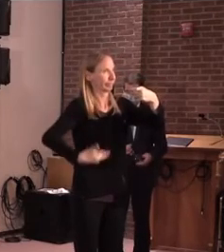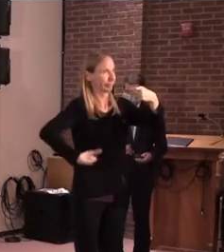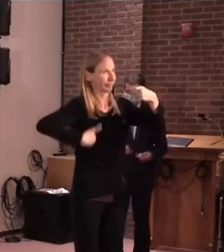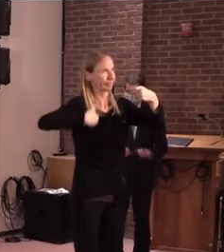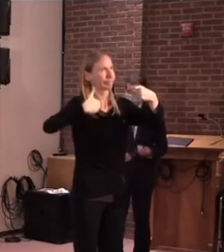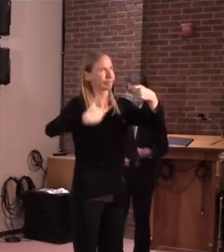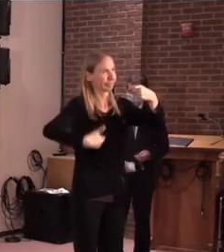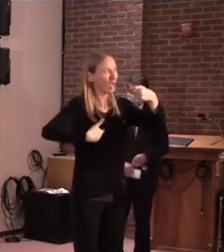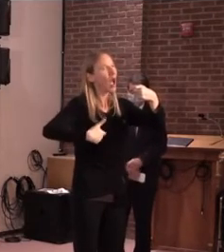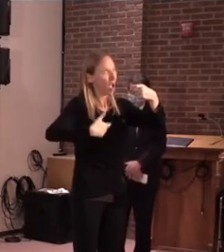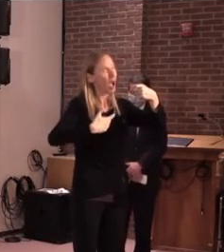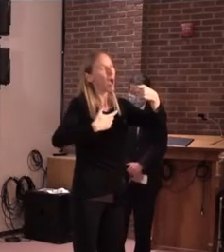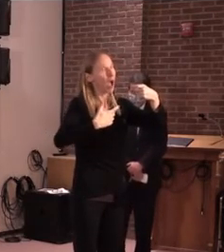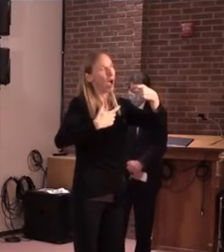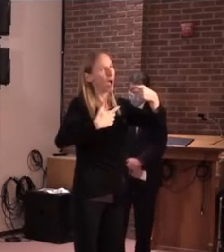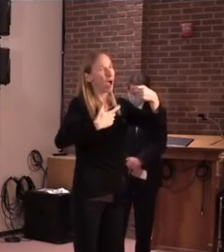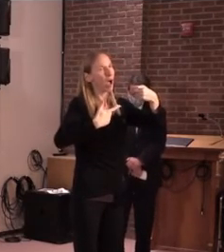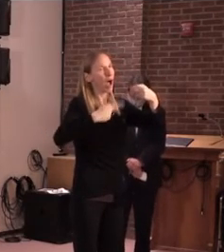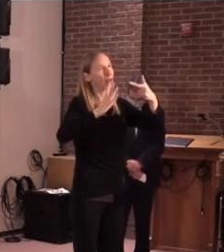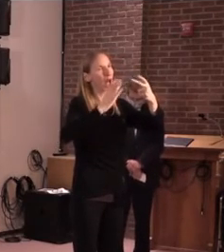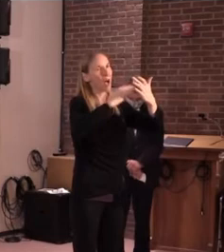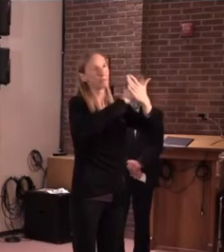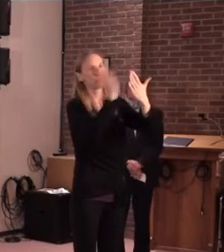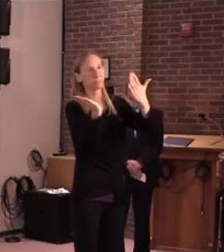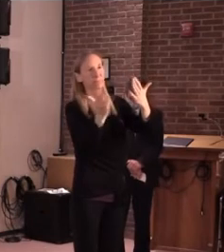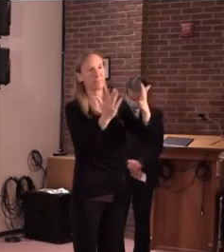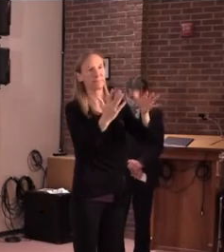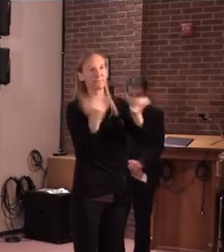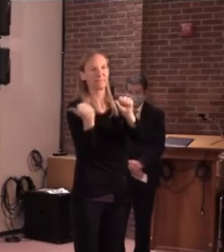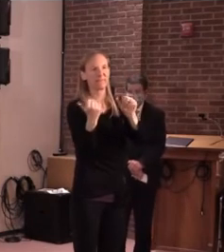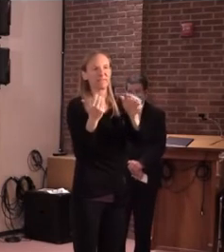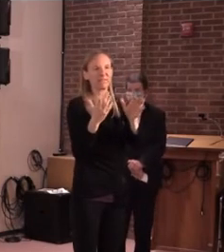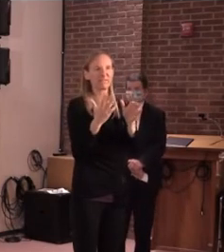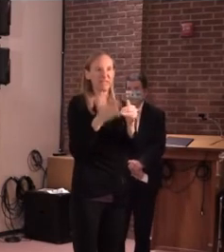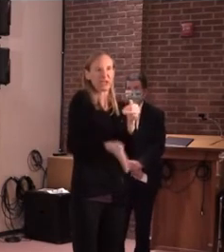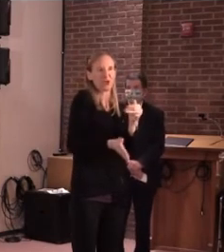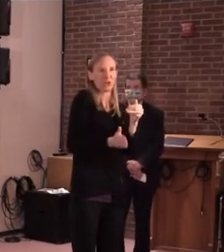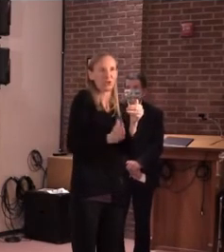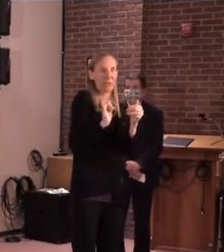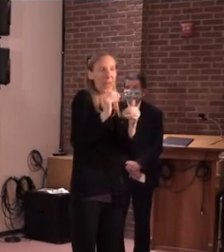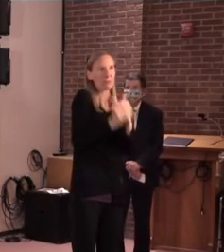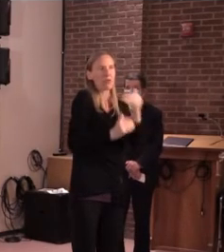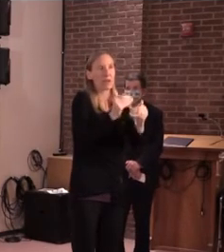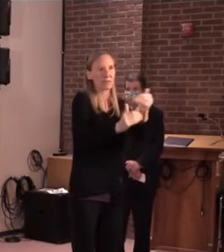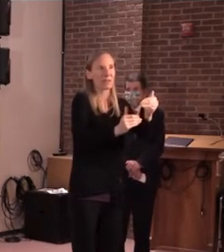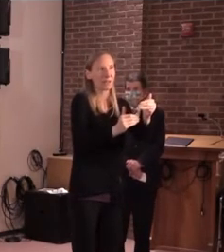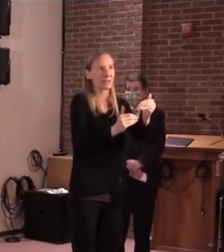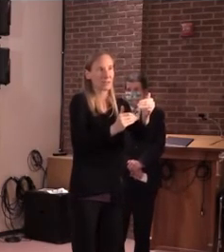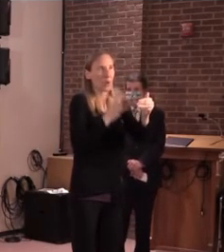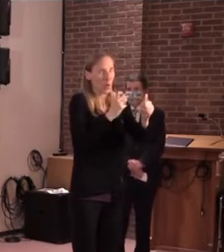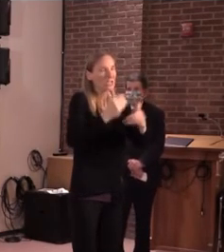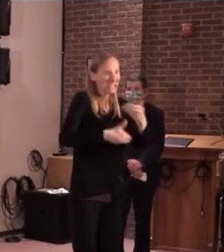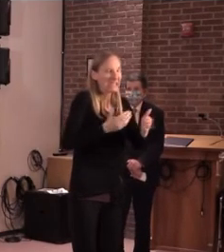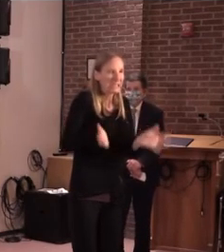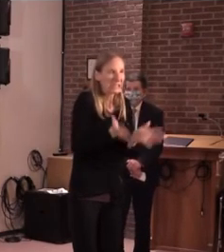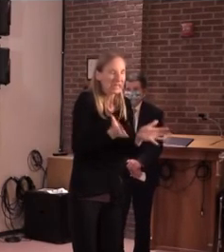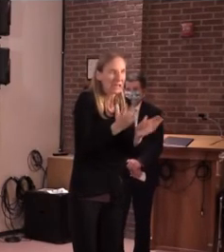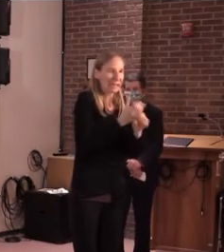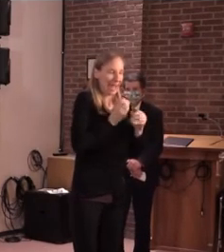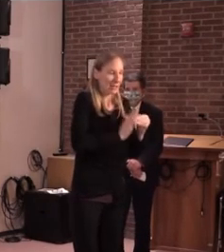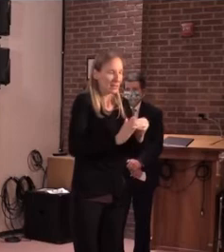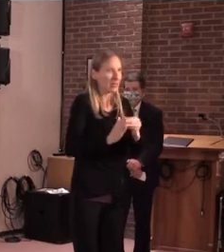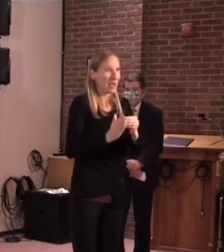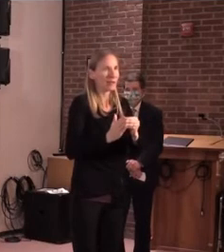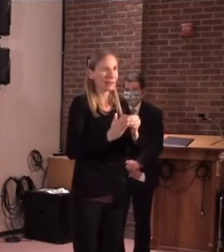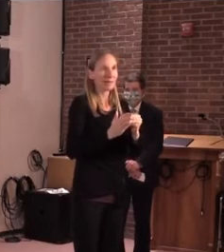came along, COVID-19, and that put a halt to the permitting process. We want to jumpstart that to make sure that they